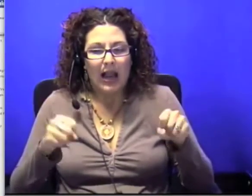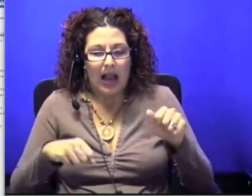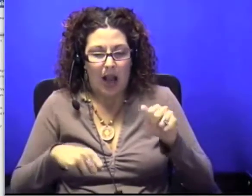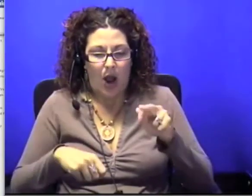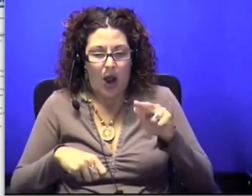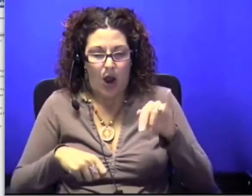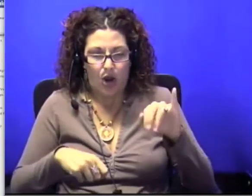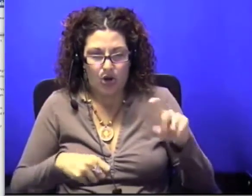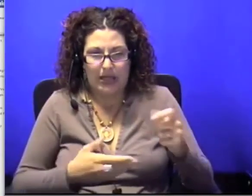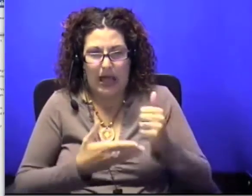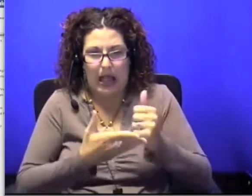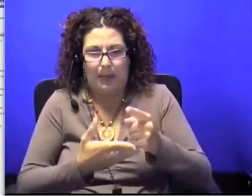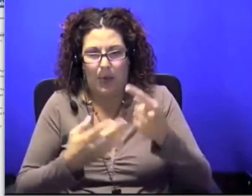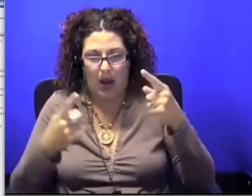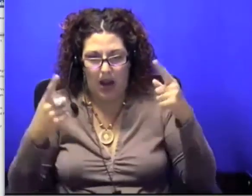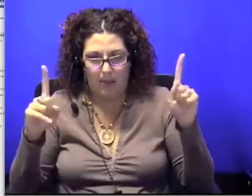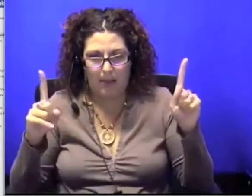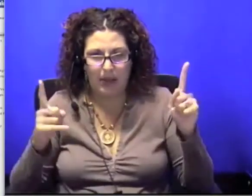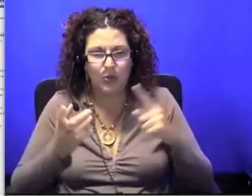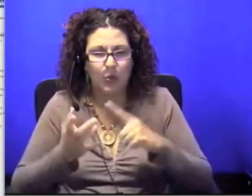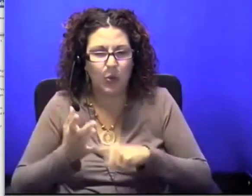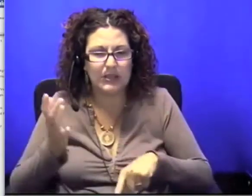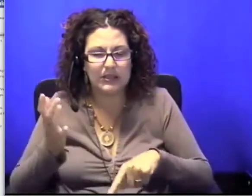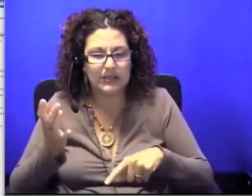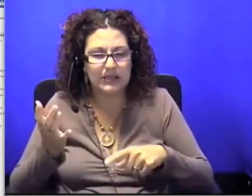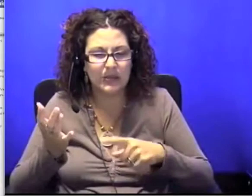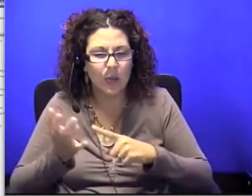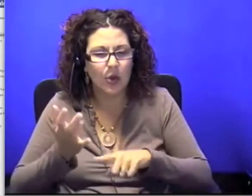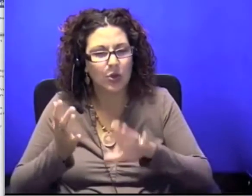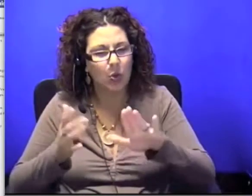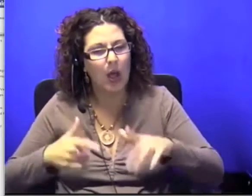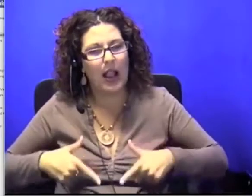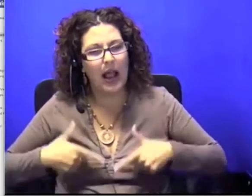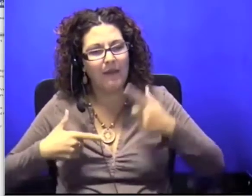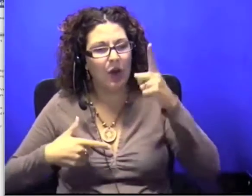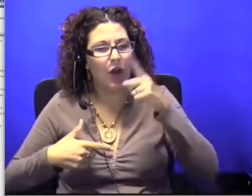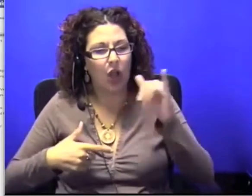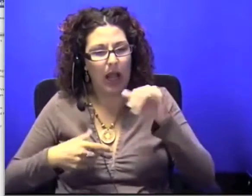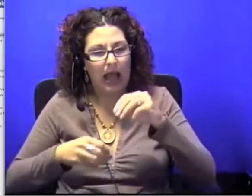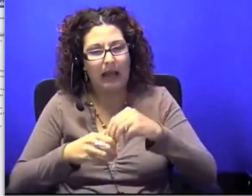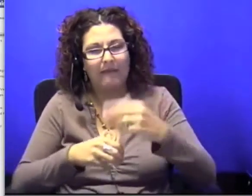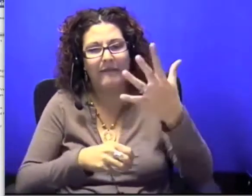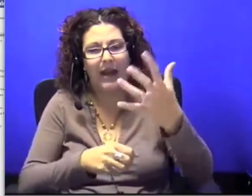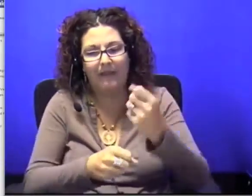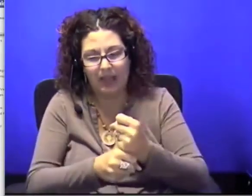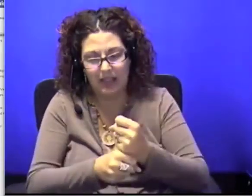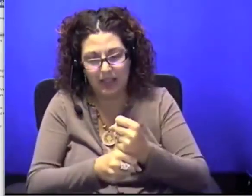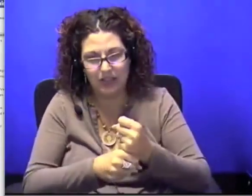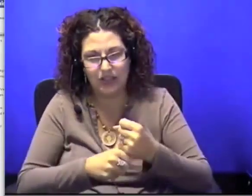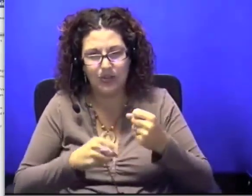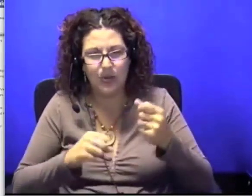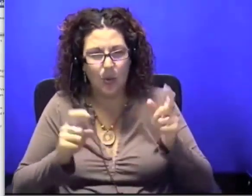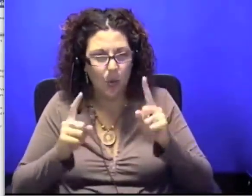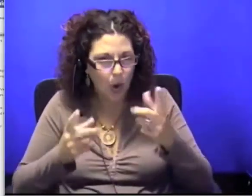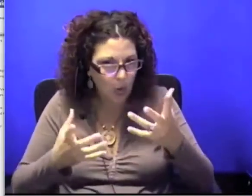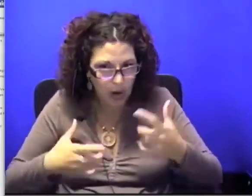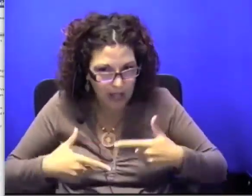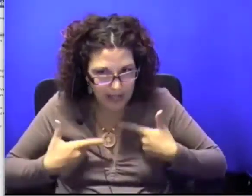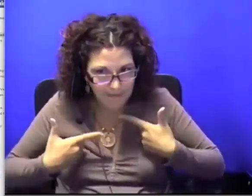What can RX help you accomplish? What's your life going to look like 5 years from now? Where do